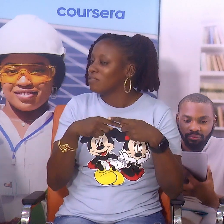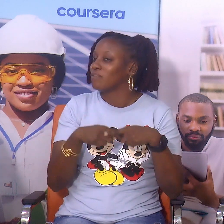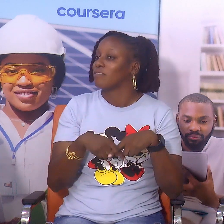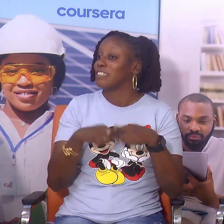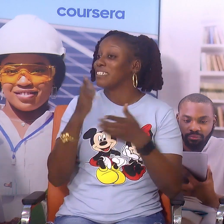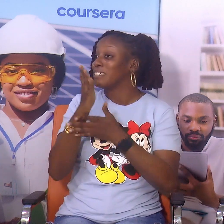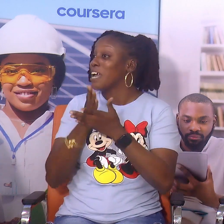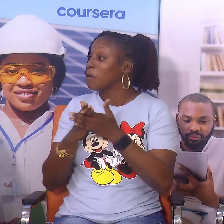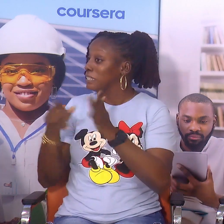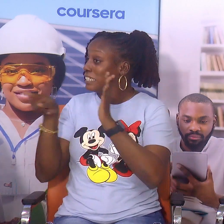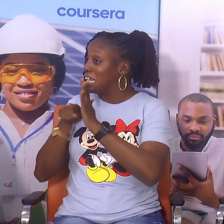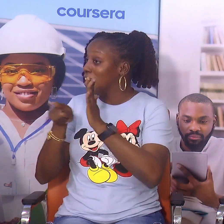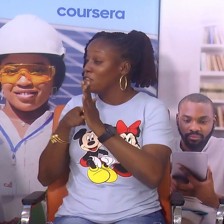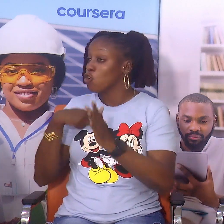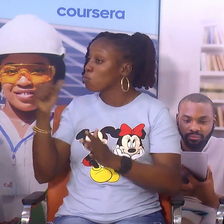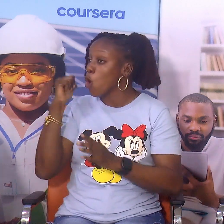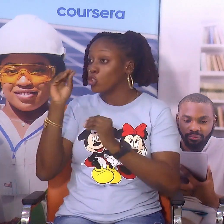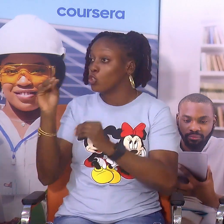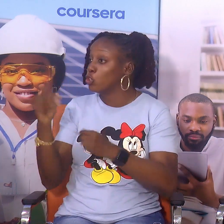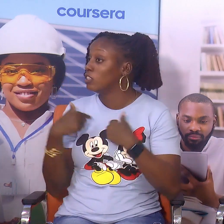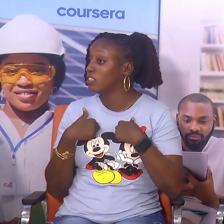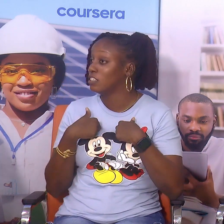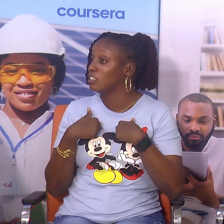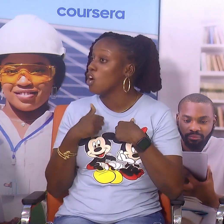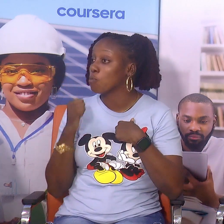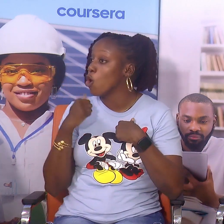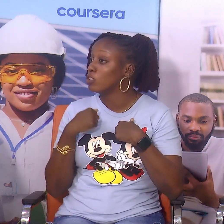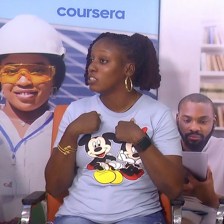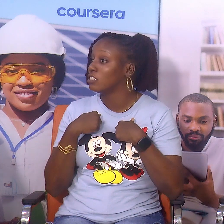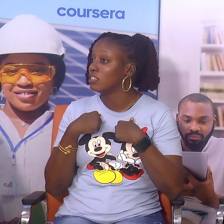You know, yes, they're willing to learn, and some